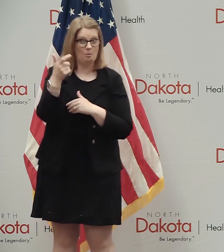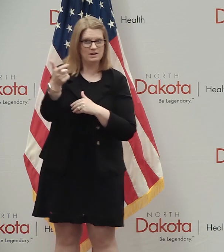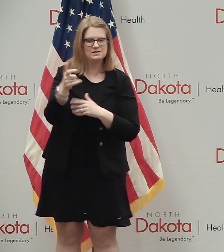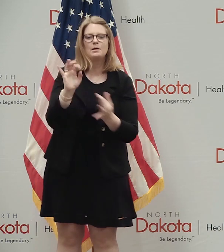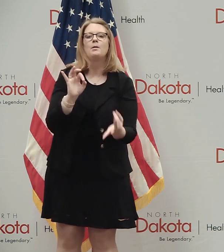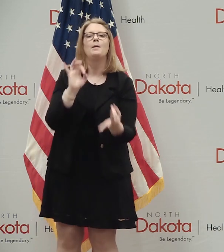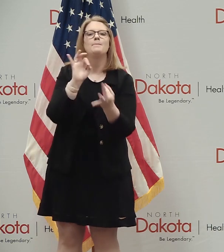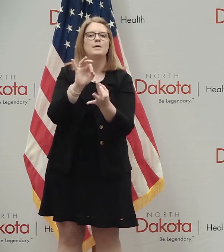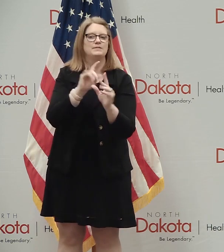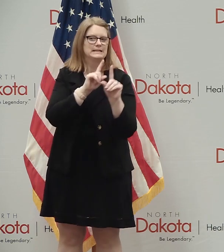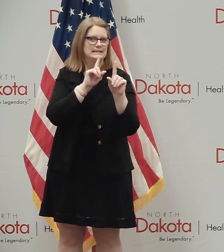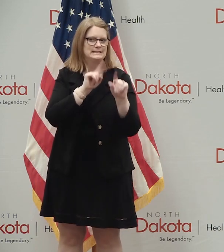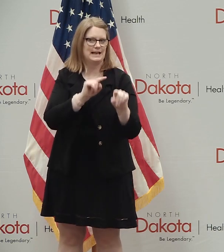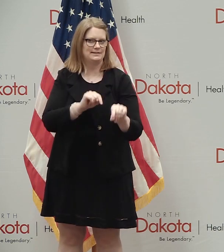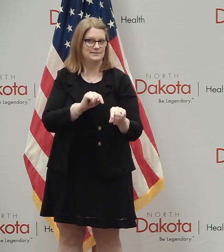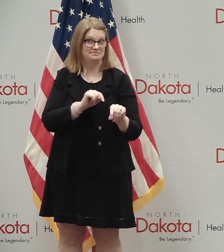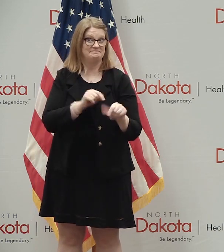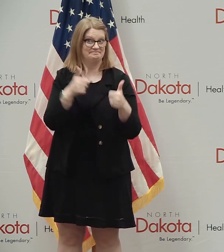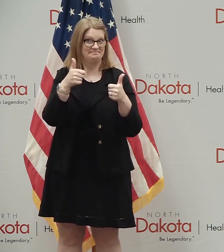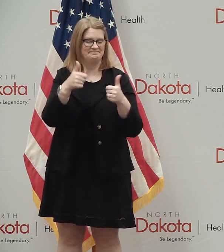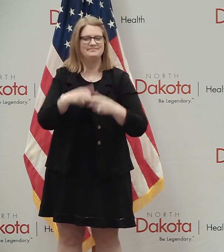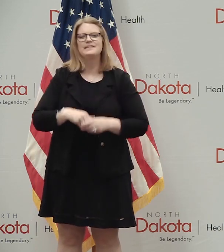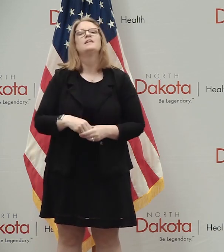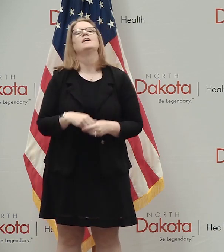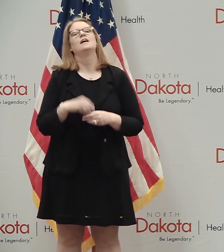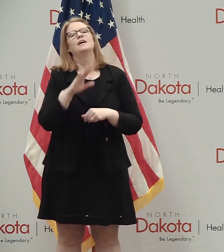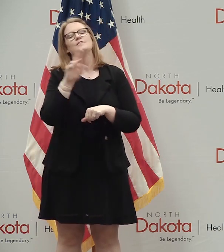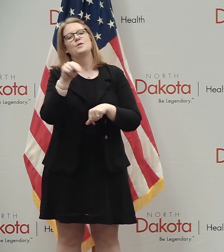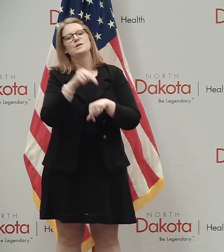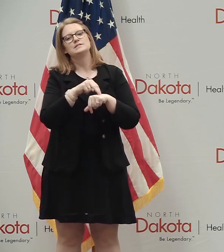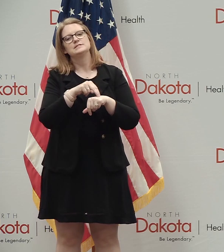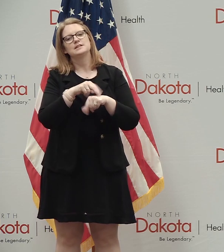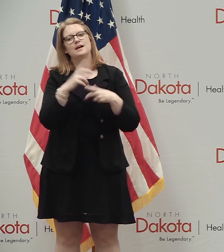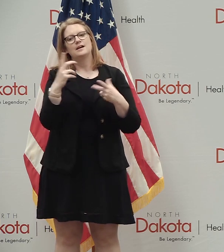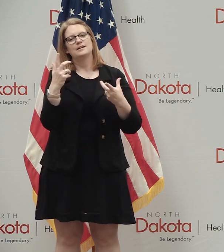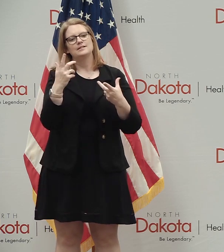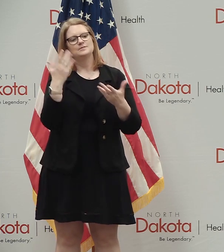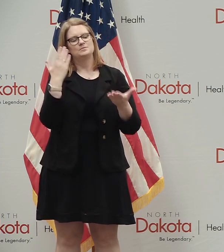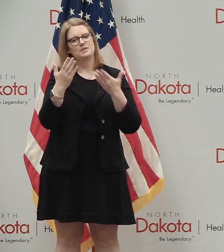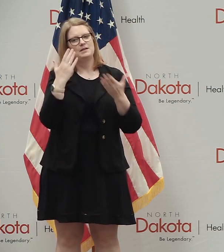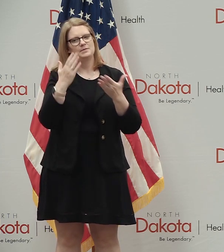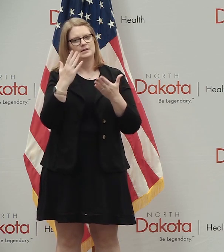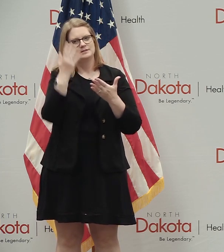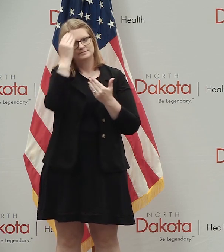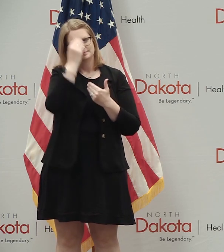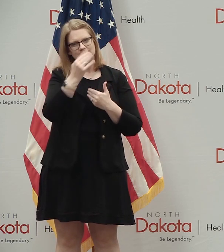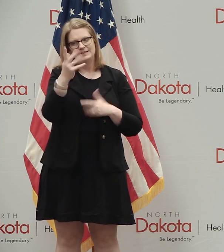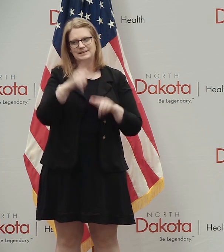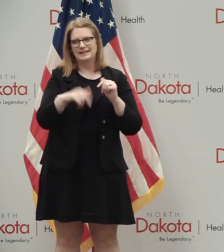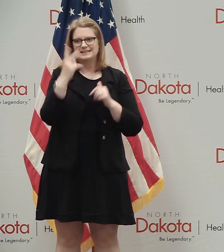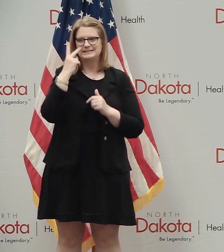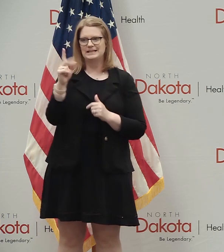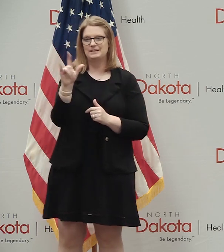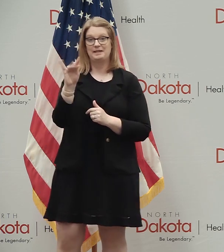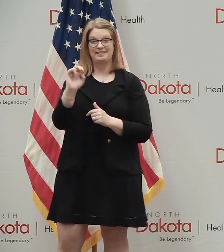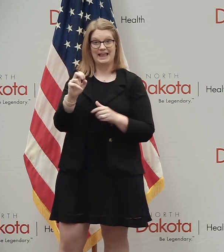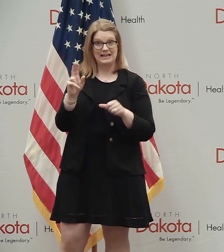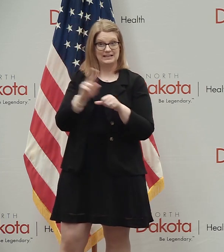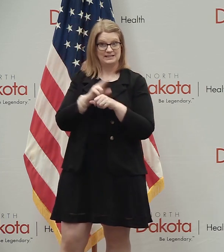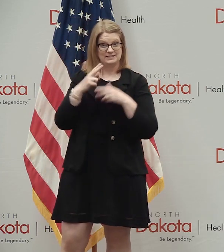I want to thank you for doing that. And of course, I should maybe note right at the beginning, you can't see him, but Lane is wearing a